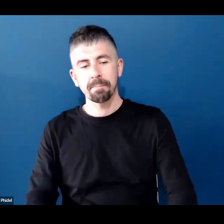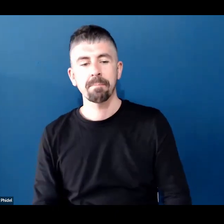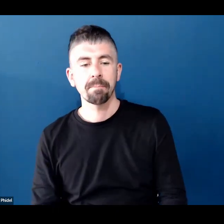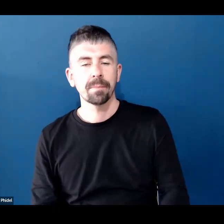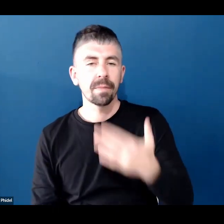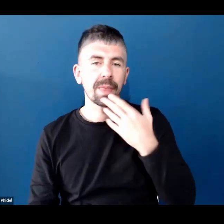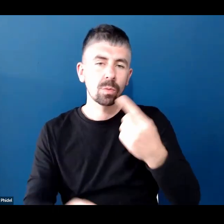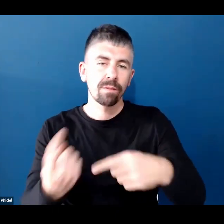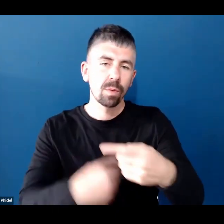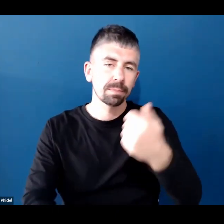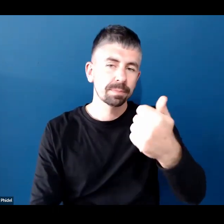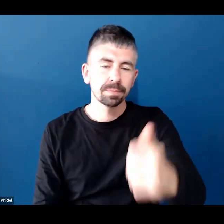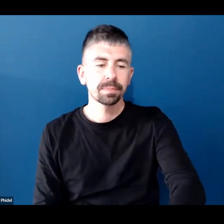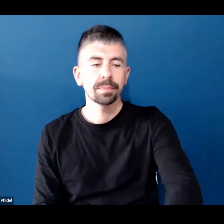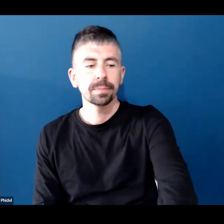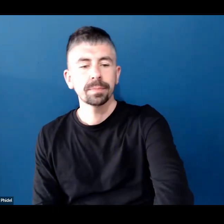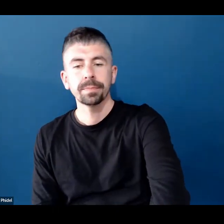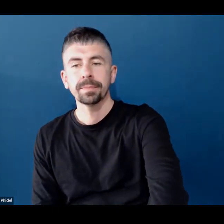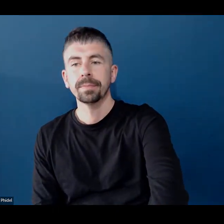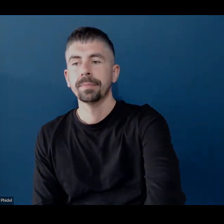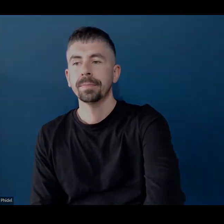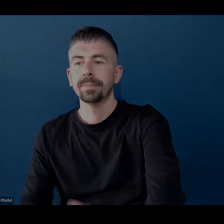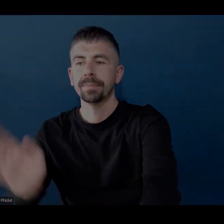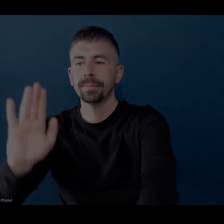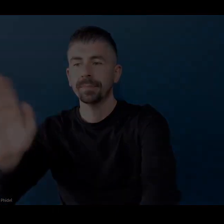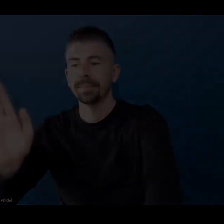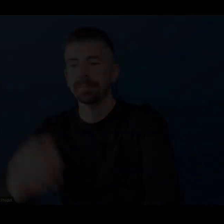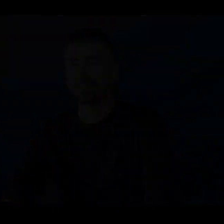and thank you, everybody. Thank you so much, everyone. Thank you. Thanks, everyone. Ciao.